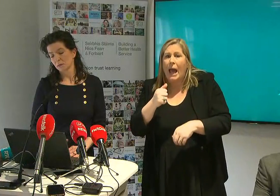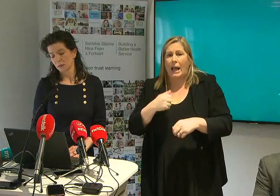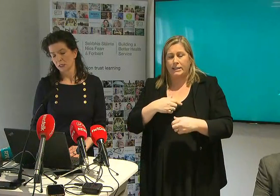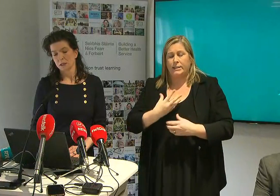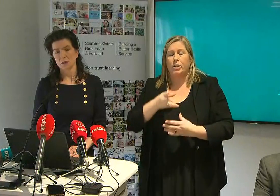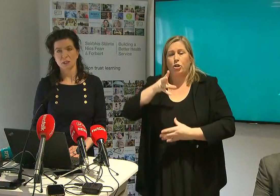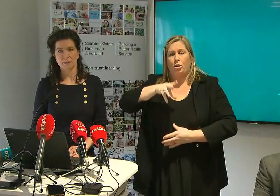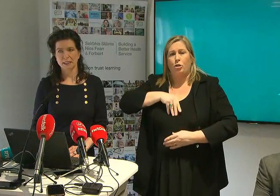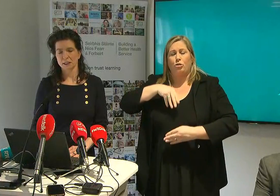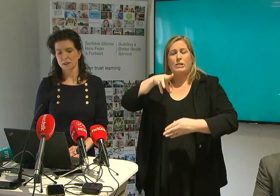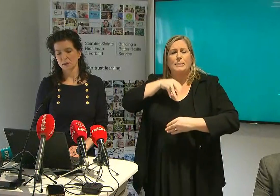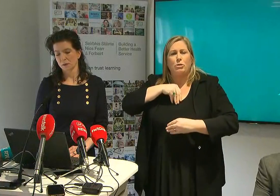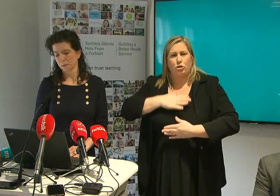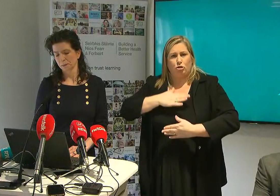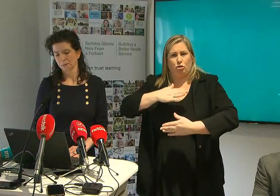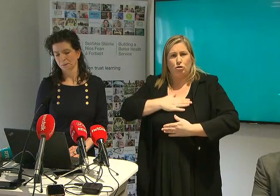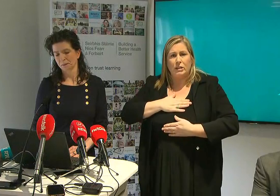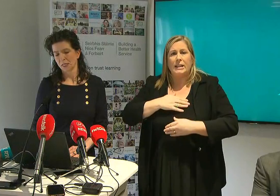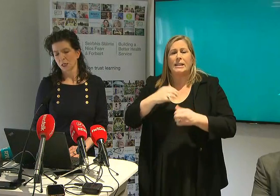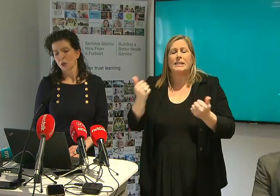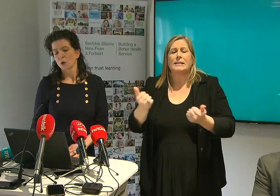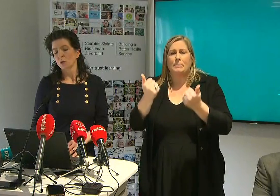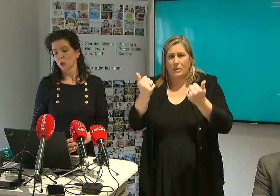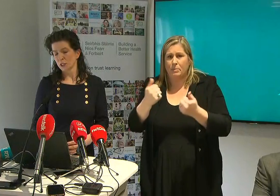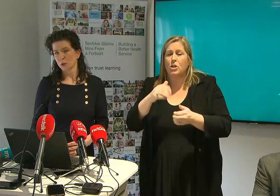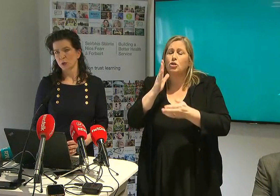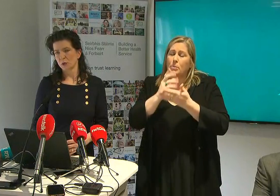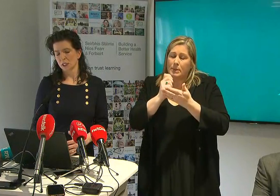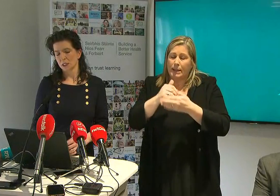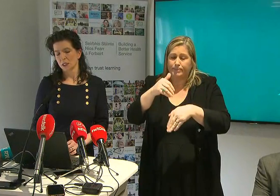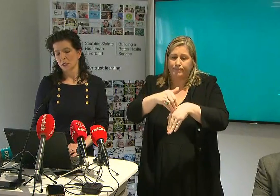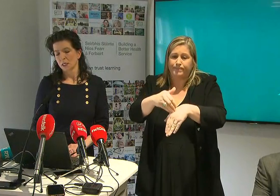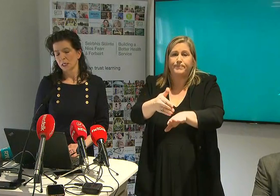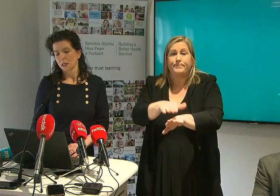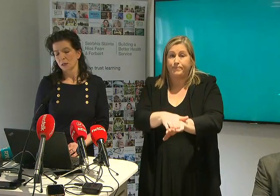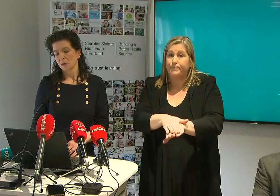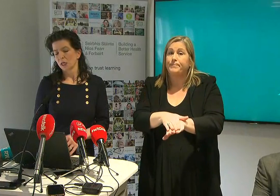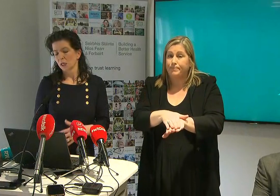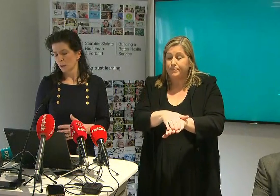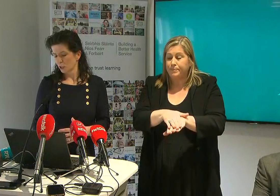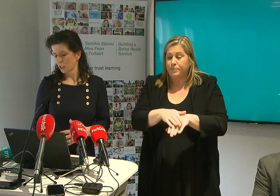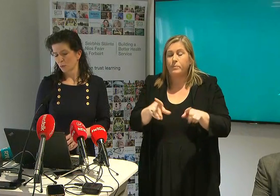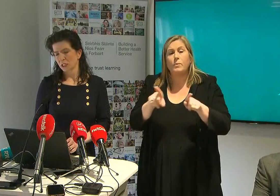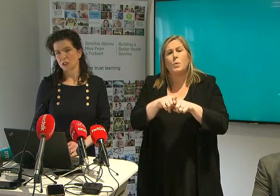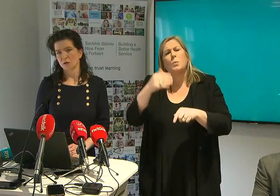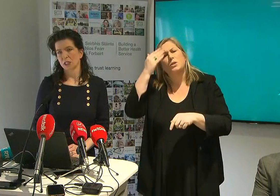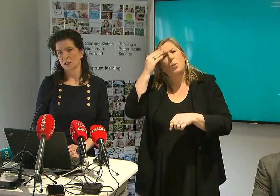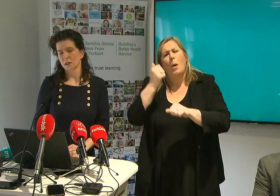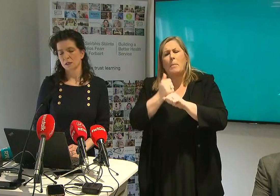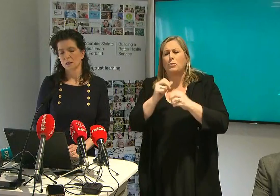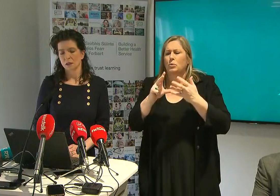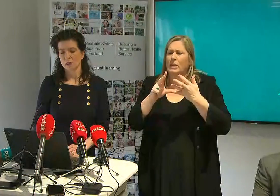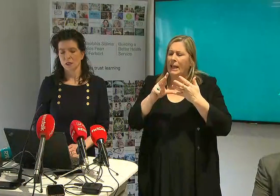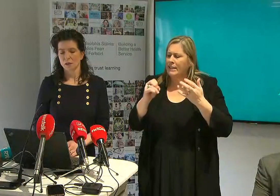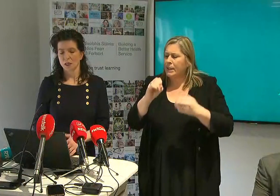syndrome, sometimes leading to death. We also know that in about 80% of